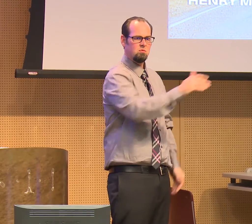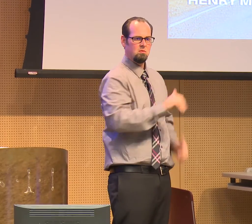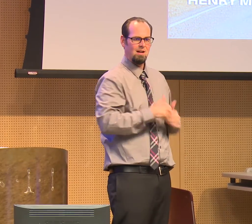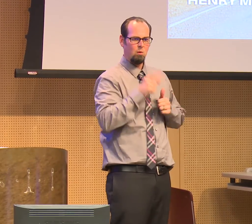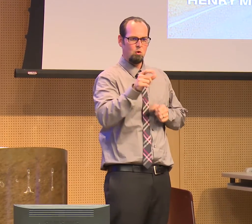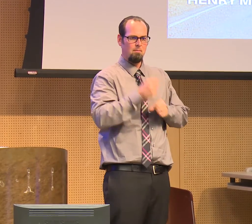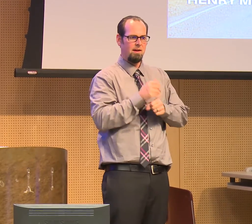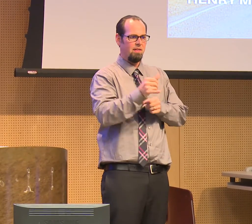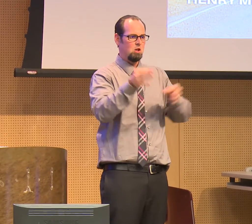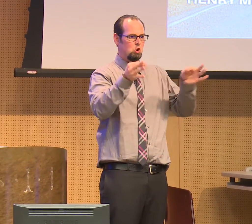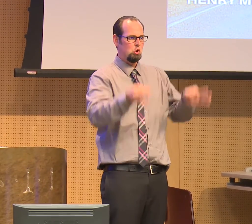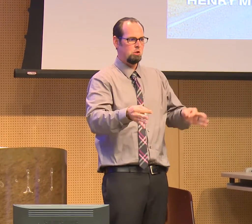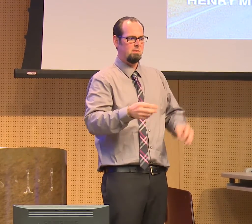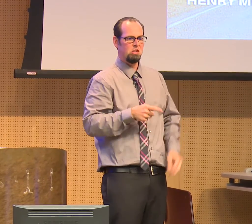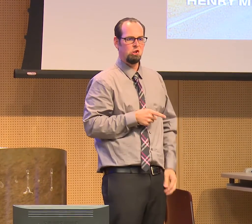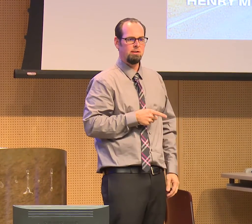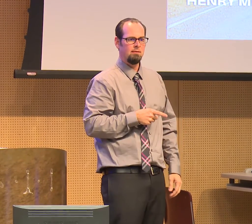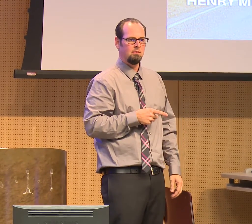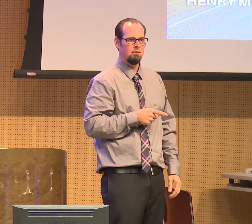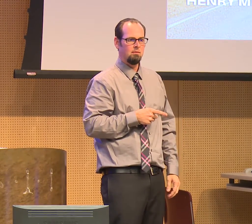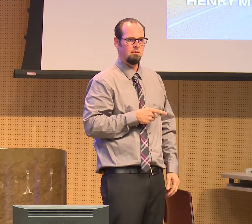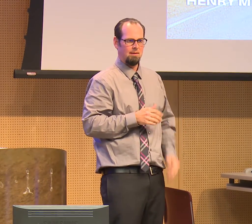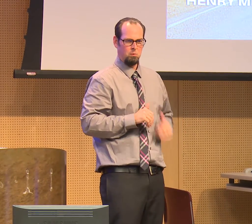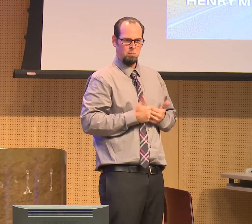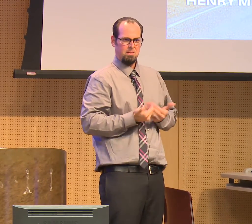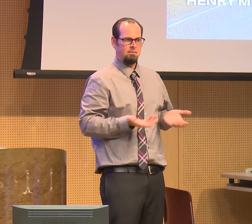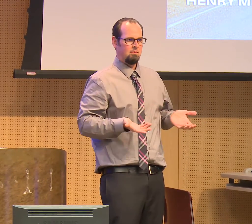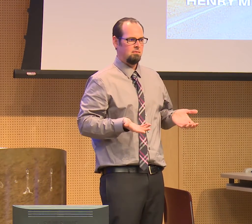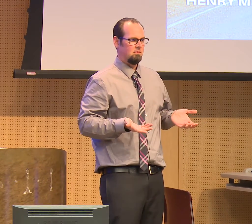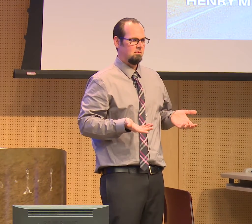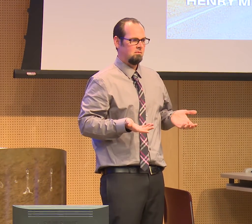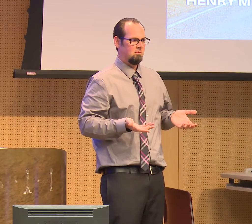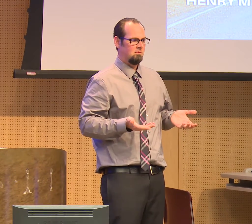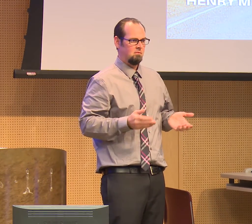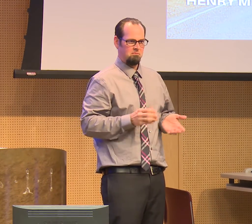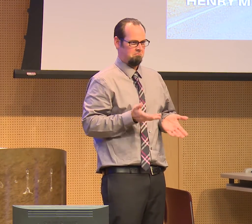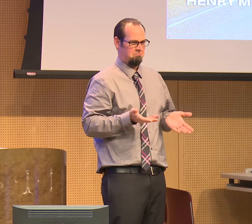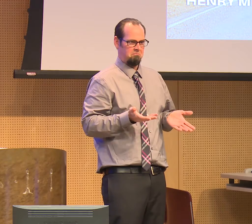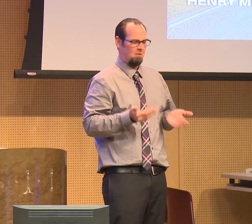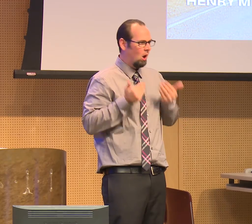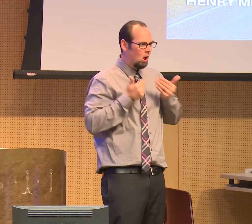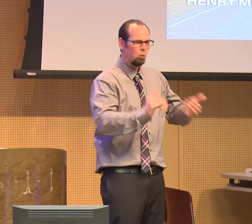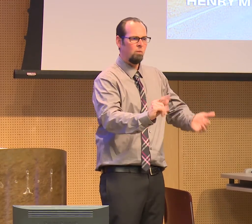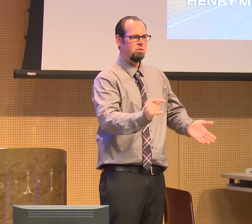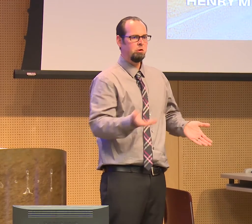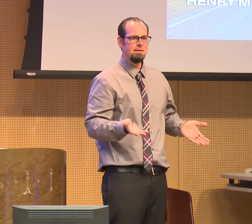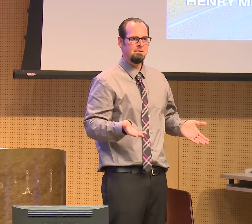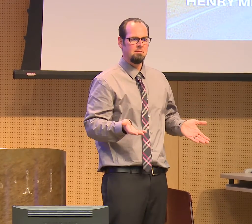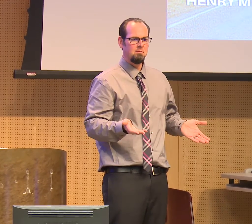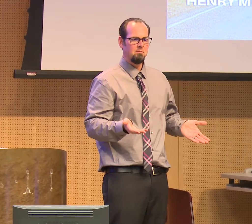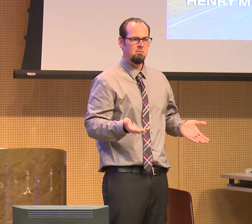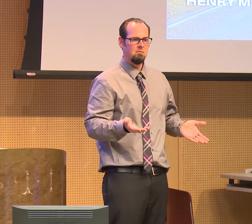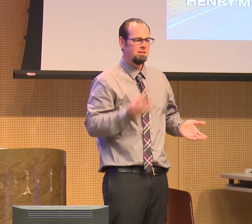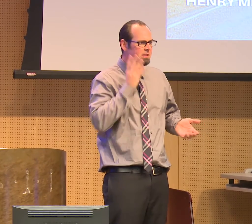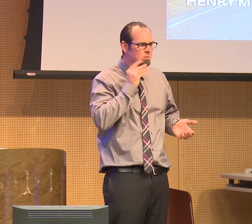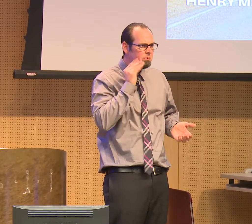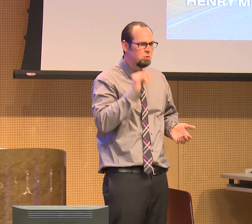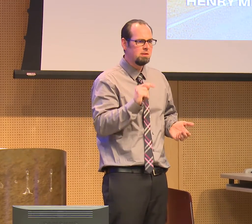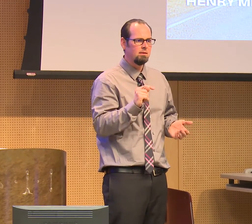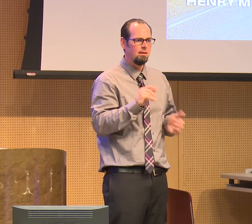Miller. You need to make a decision of where you want to go. Just go ahead and do it. Gain that experience. That's how you'll